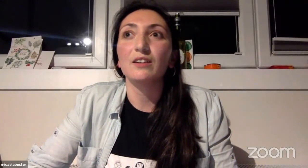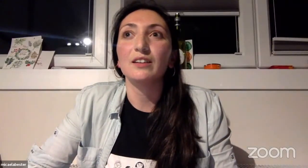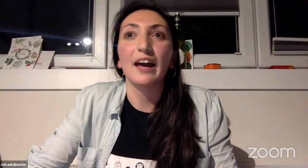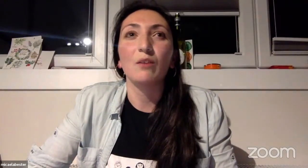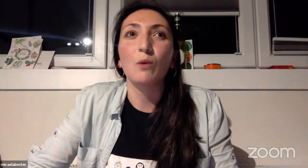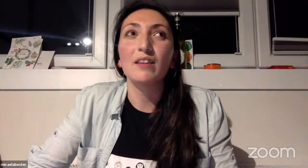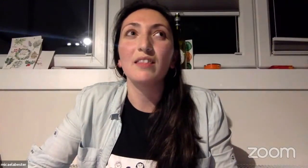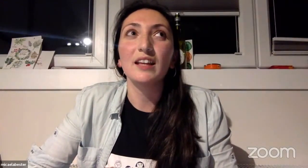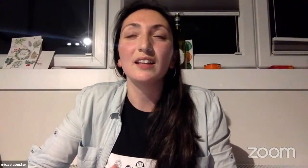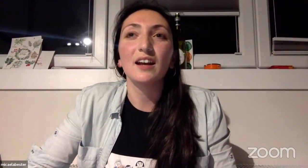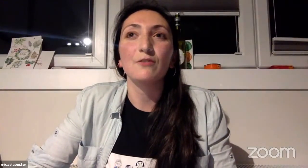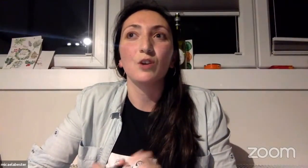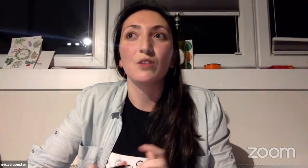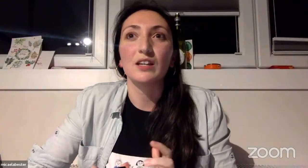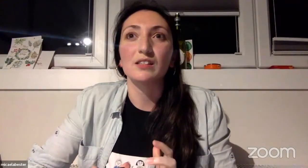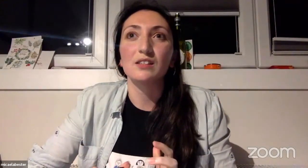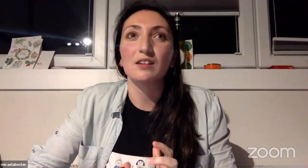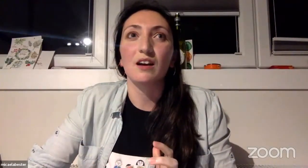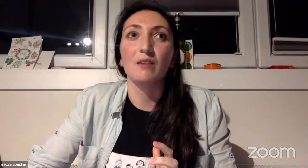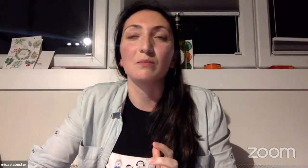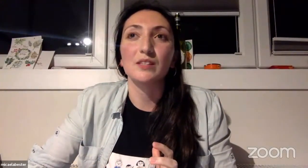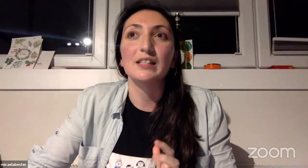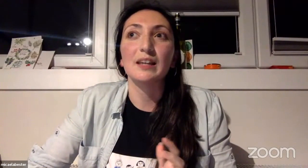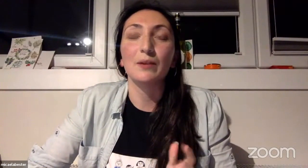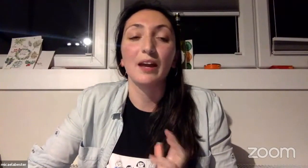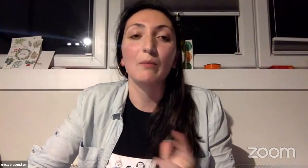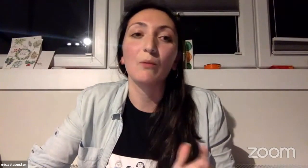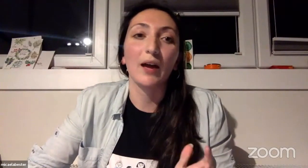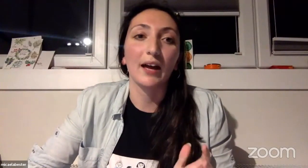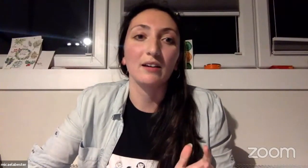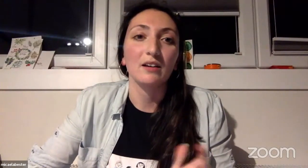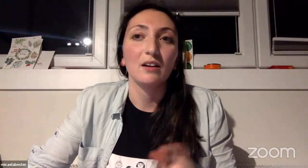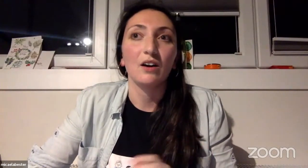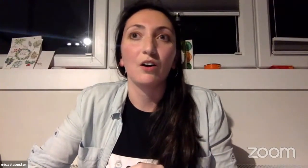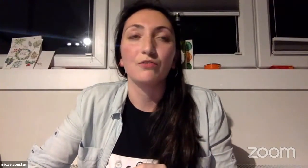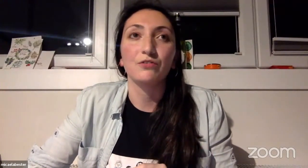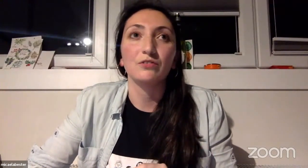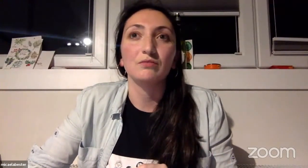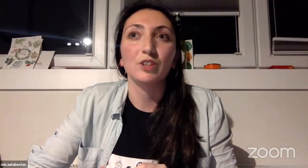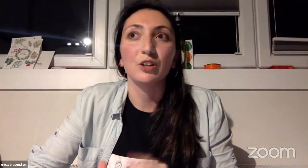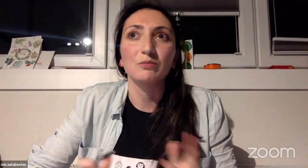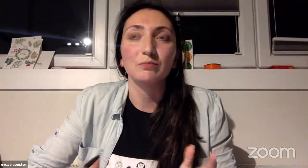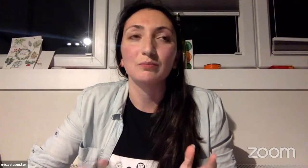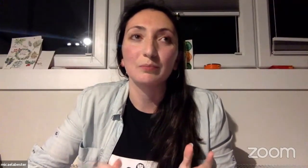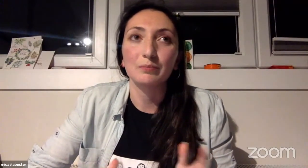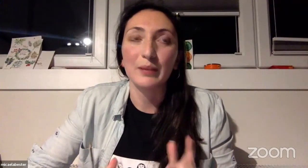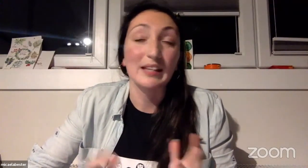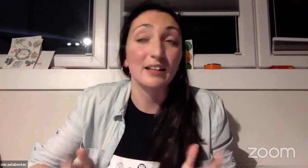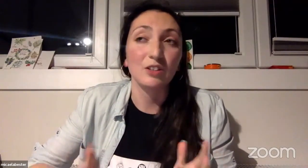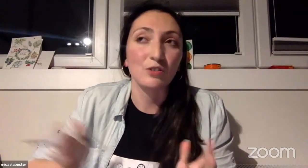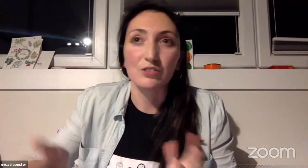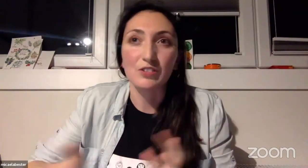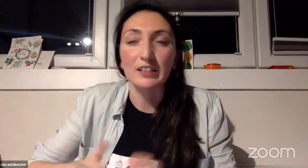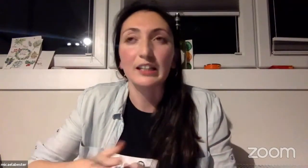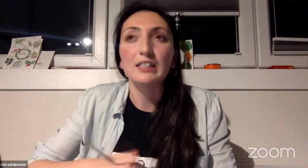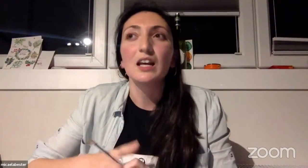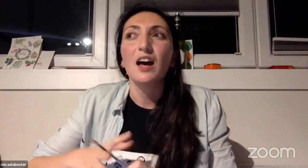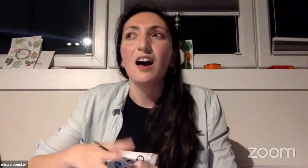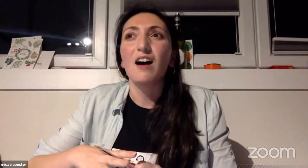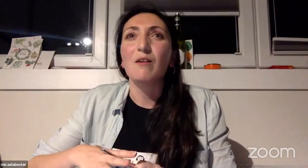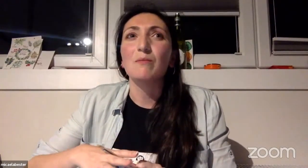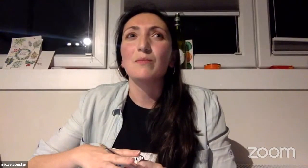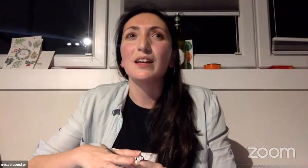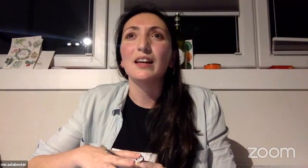think, yeah, one thing that I've noticed since I became aware of, BSL users at